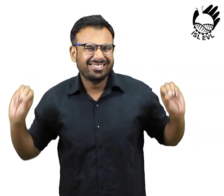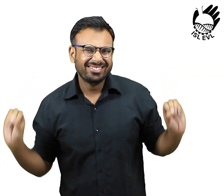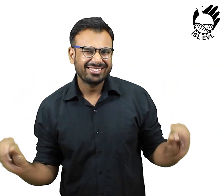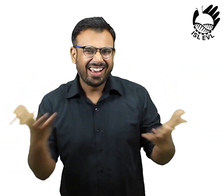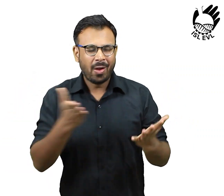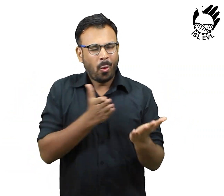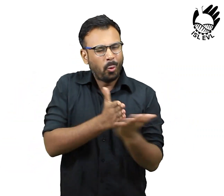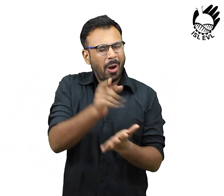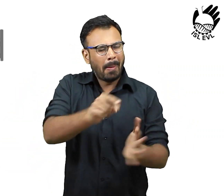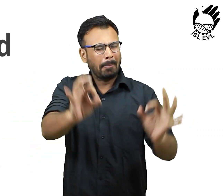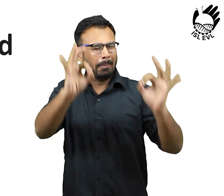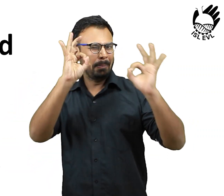Method to follow.